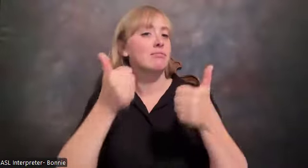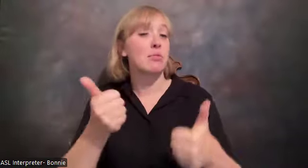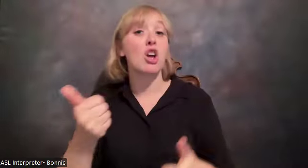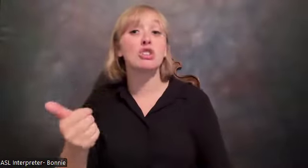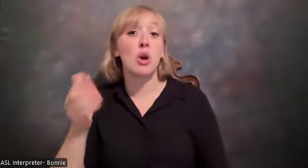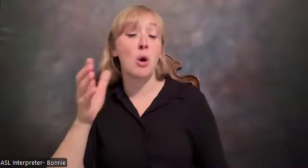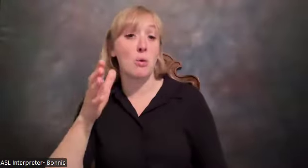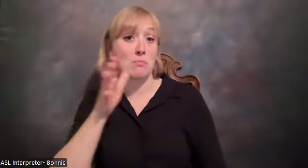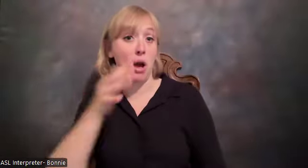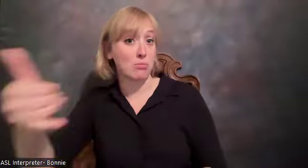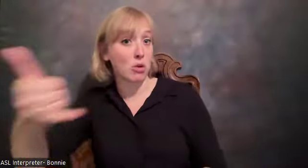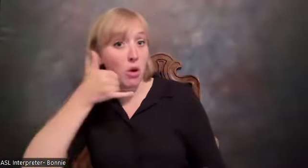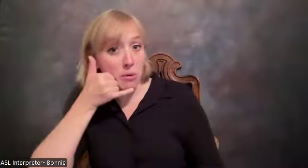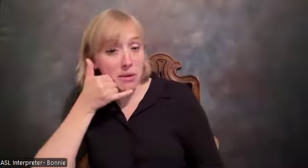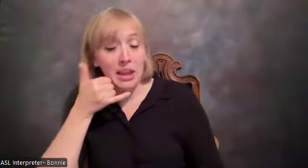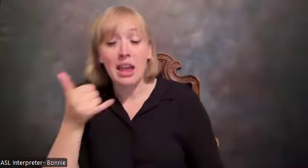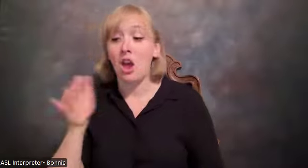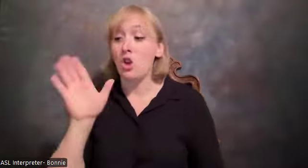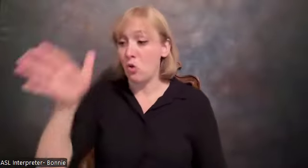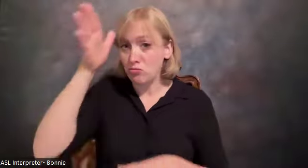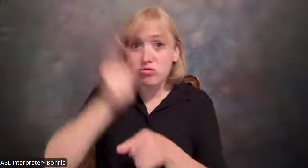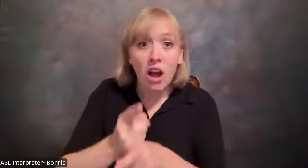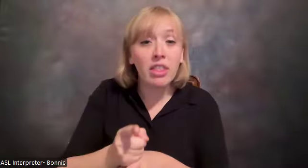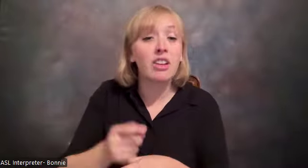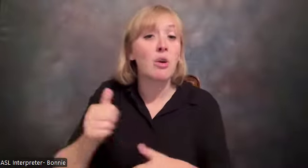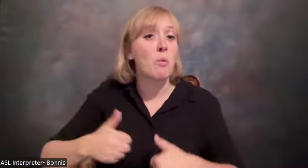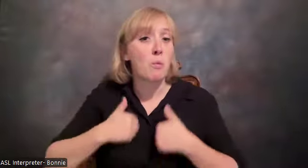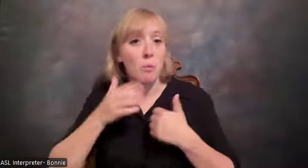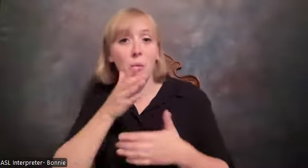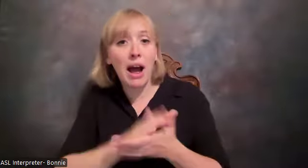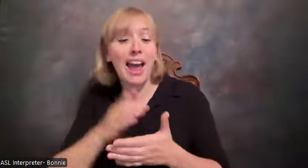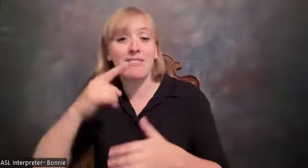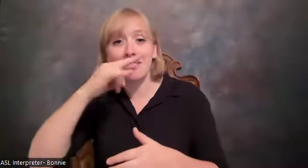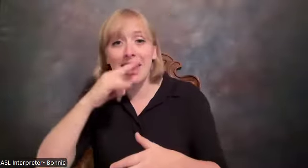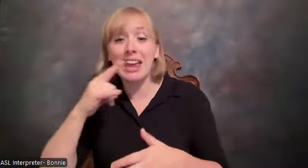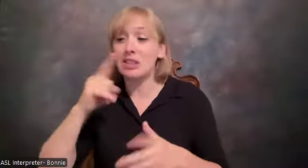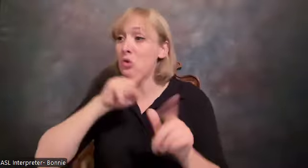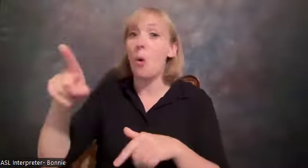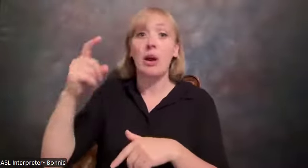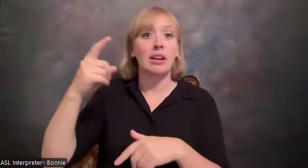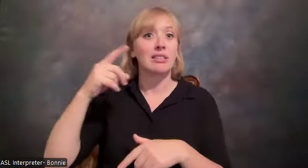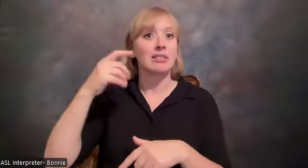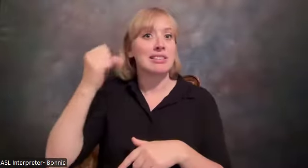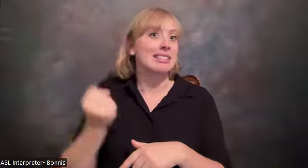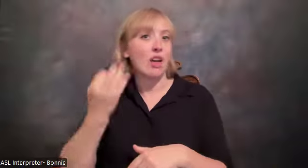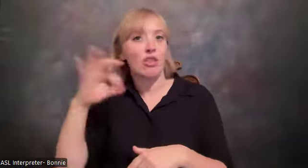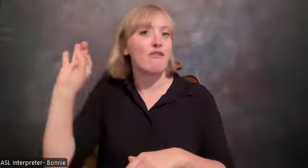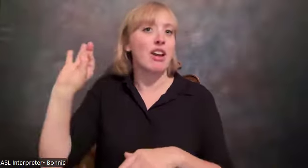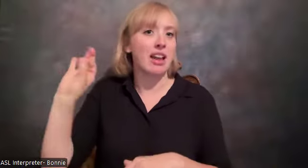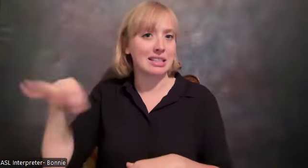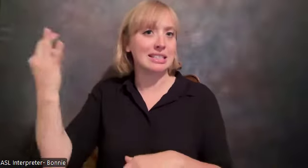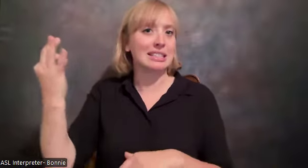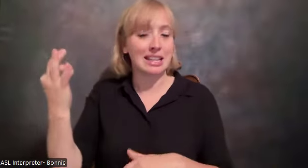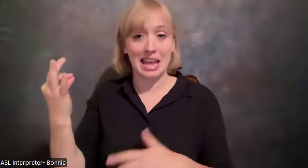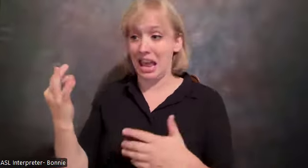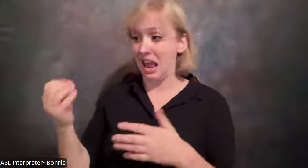brother and his wife and kids are spending the summer in the south of France. They sent me an email and invited you